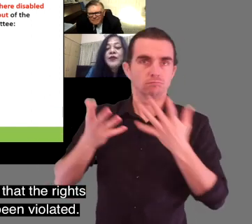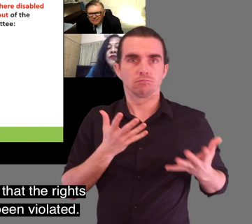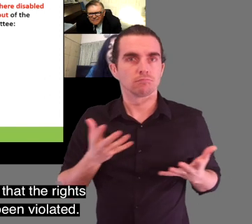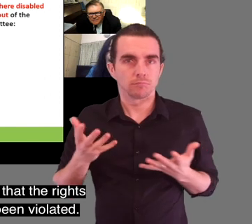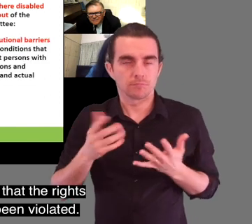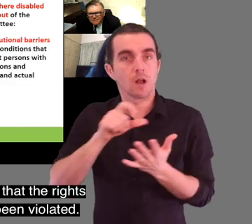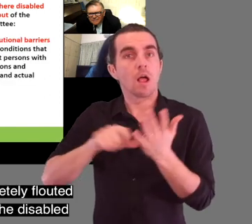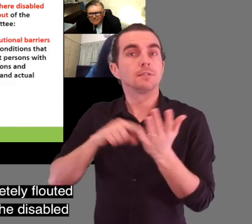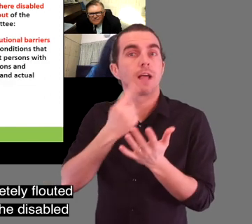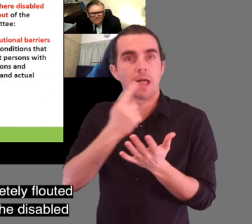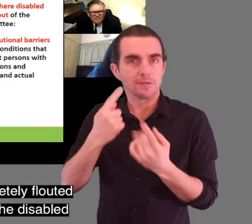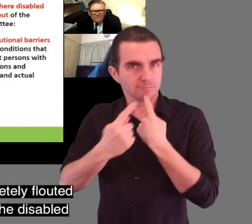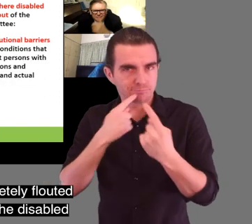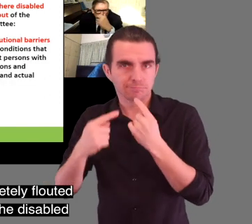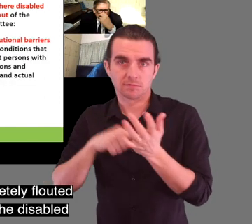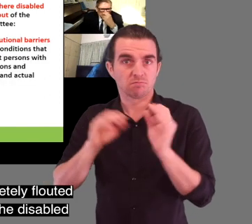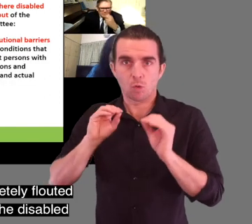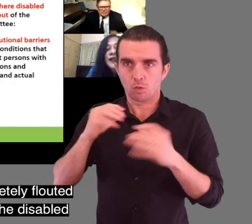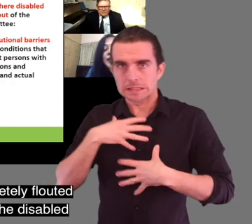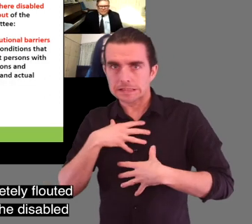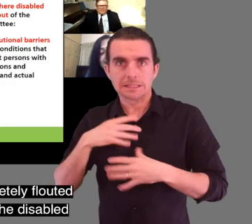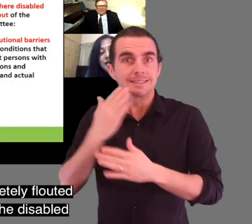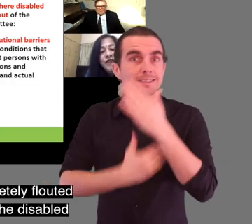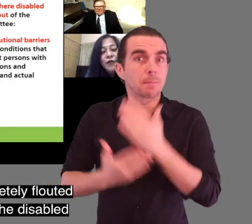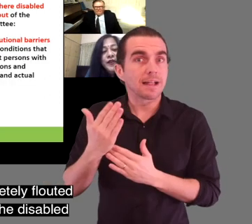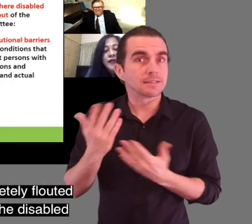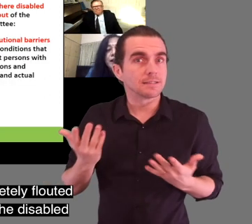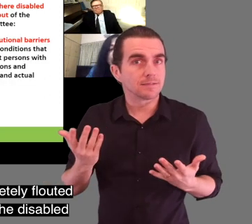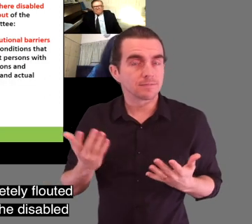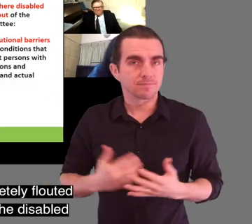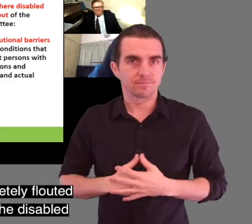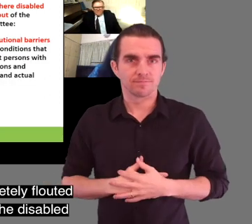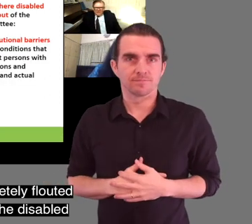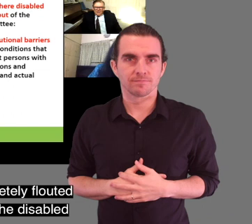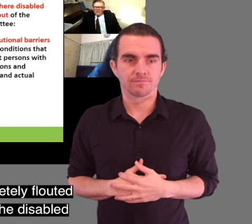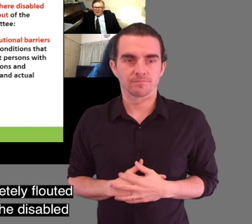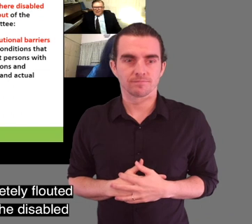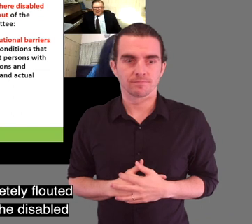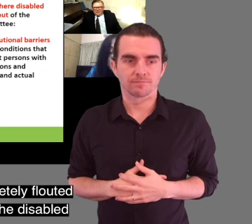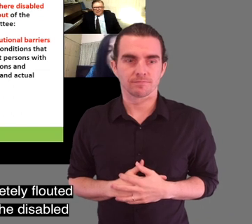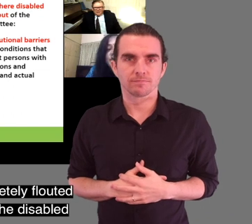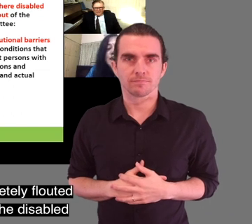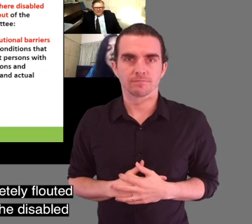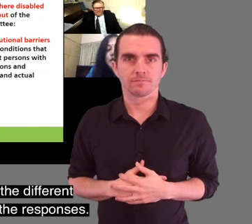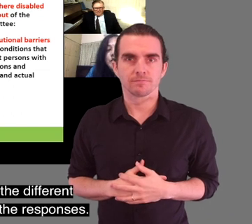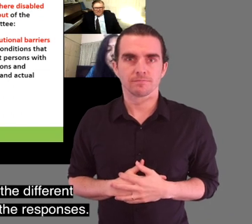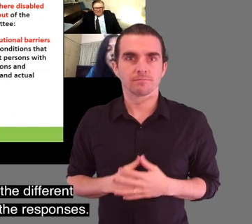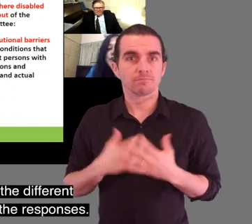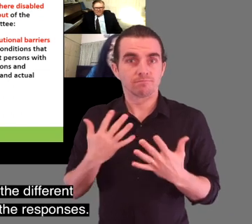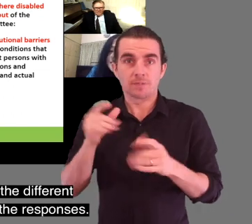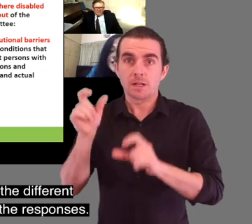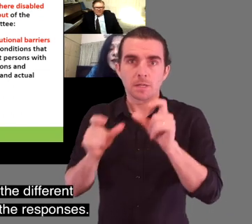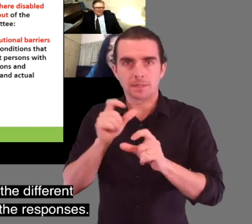had been violated. Article 11 had been completely flouted because no concerns of the disabled people